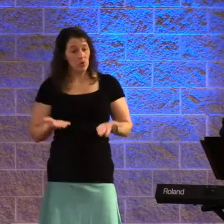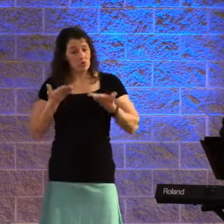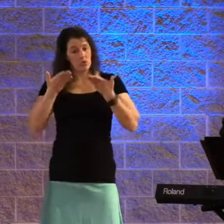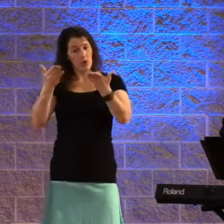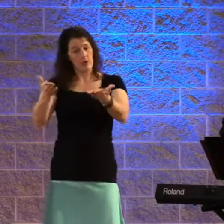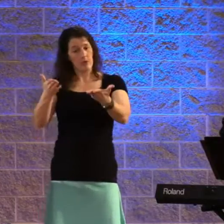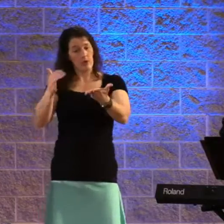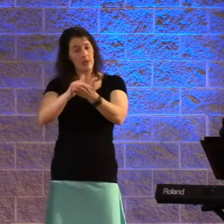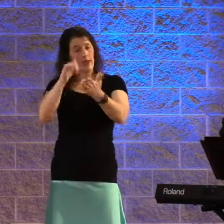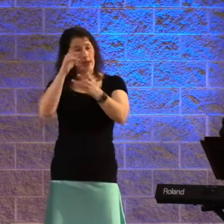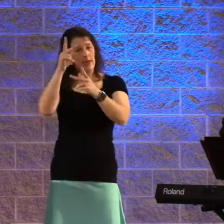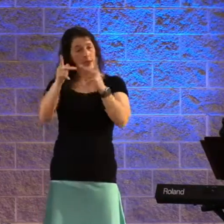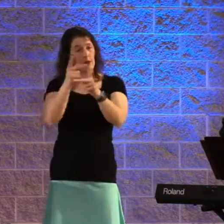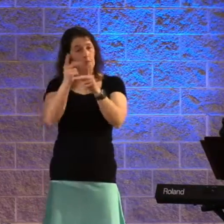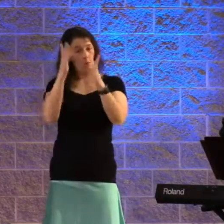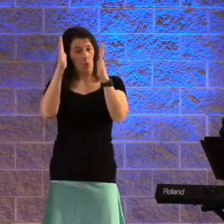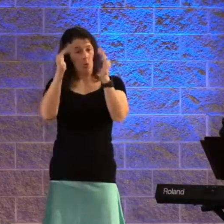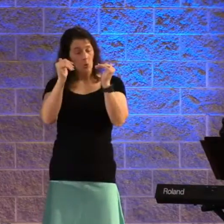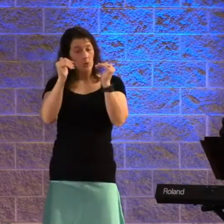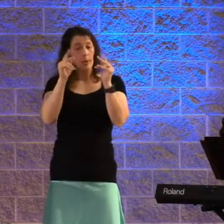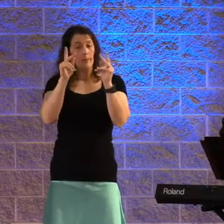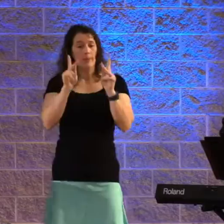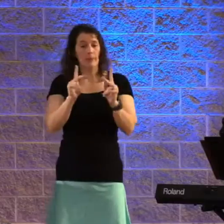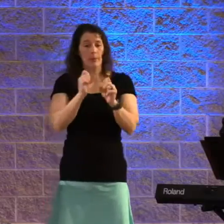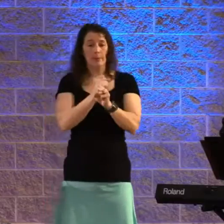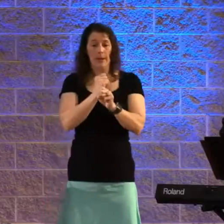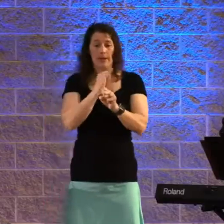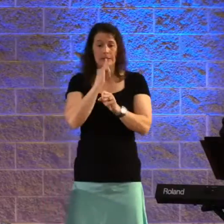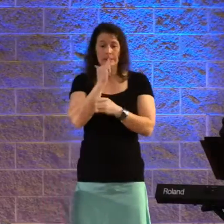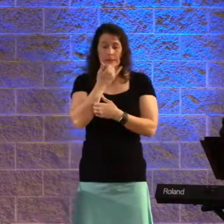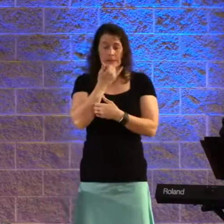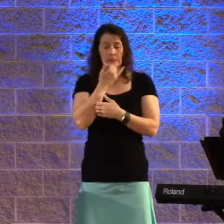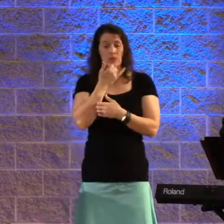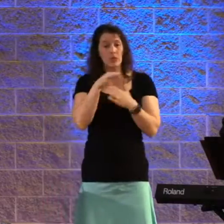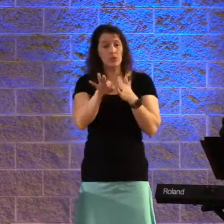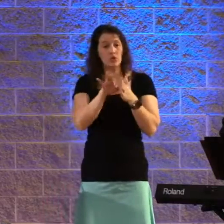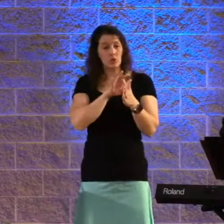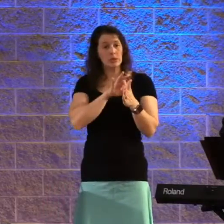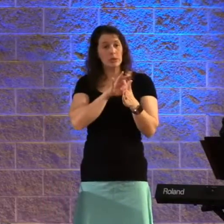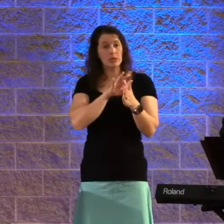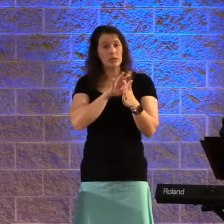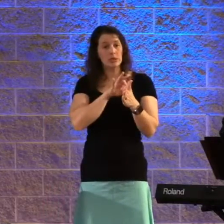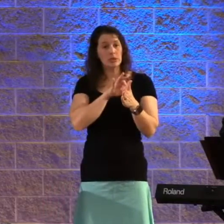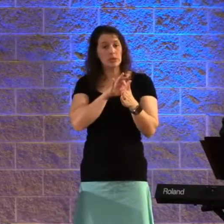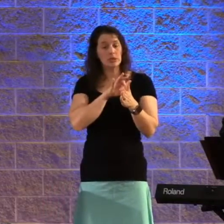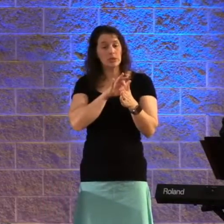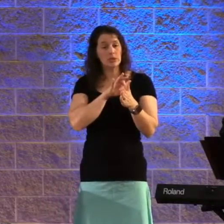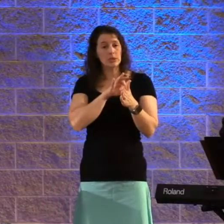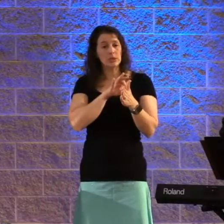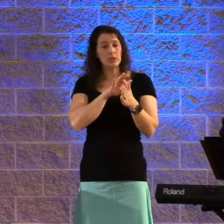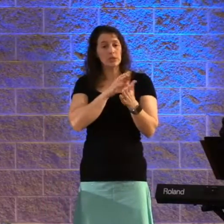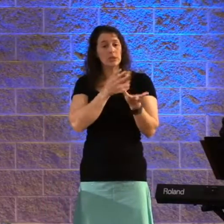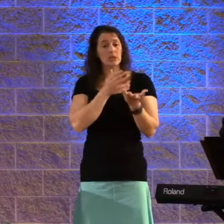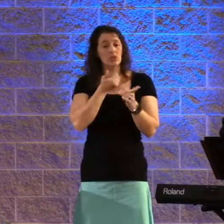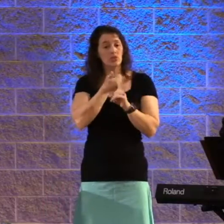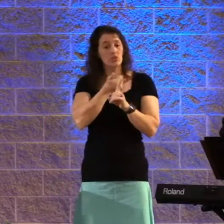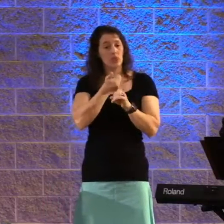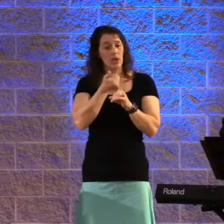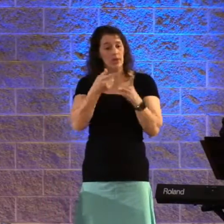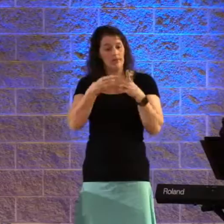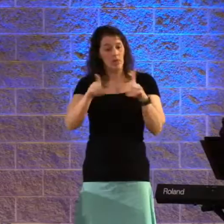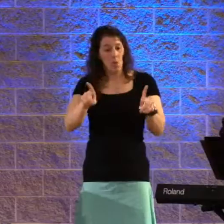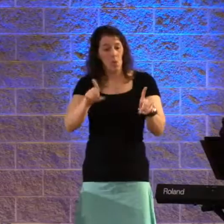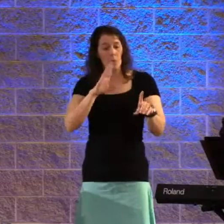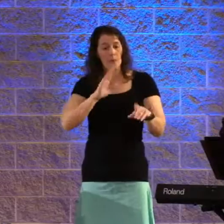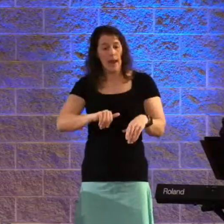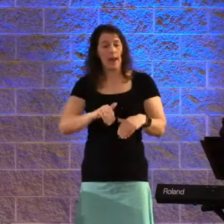Can we offer that kind of hope to people who have made regrettable moral choices? If you have divorced